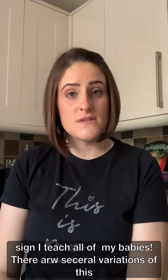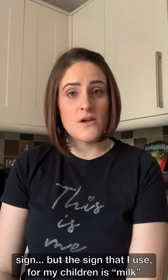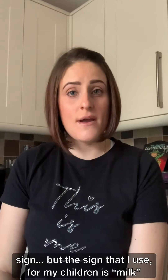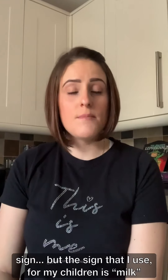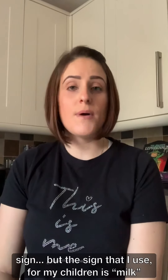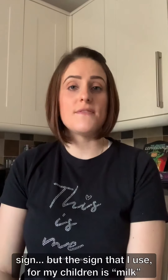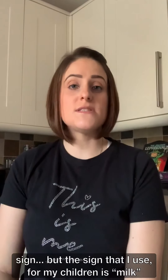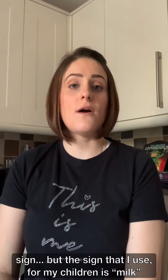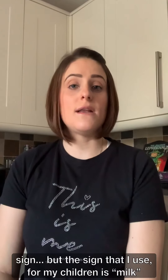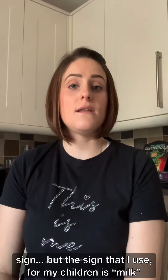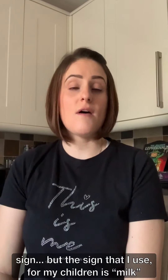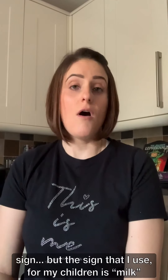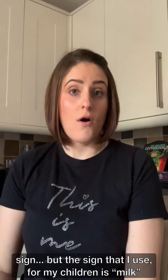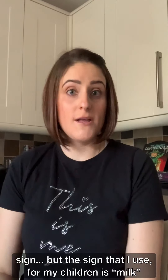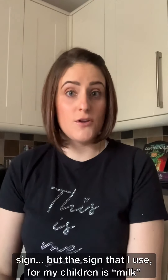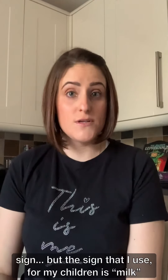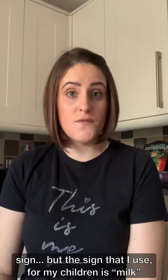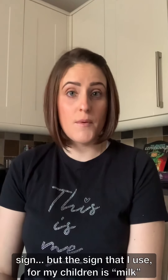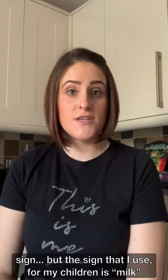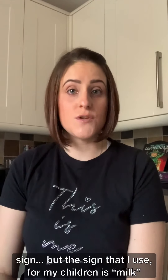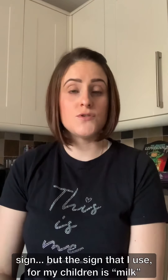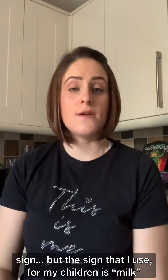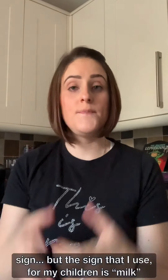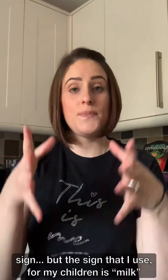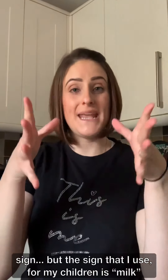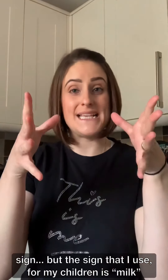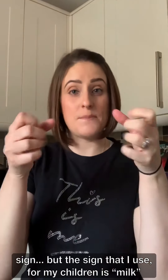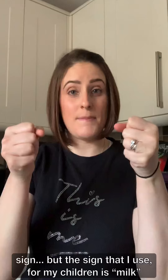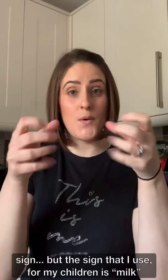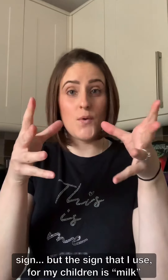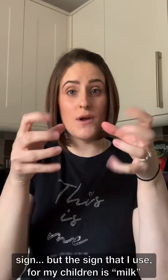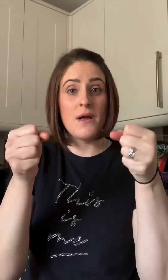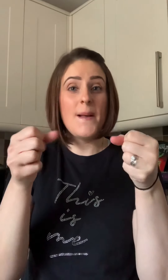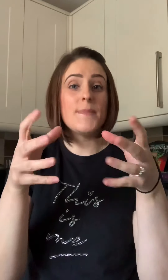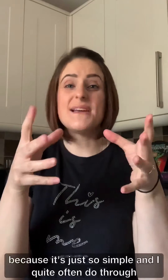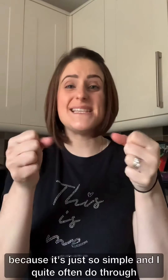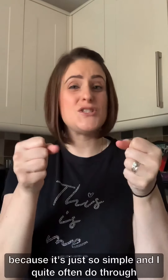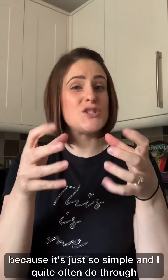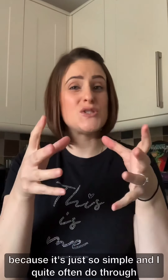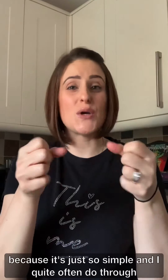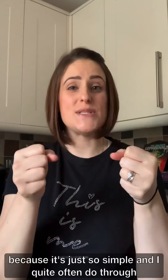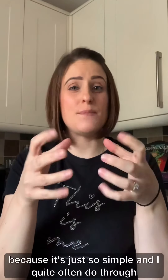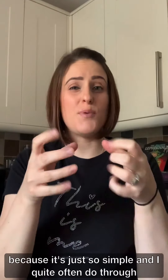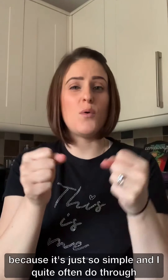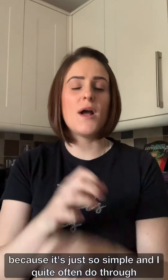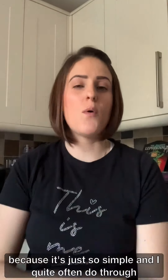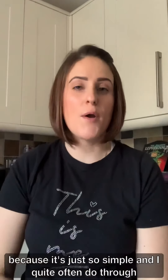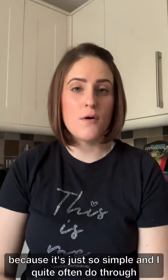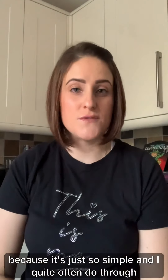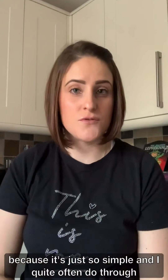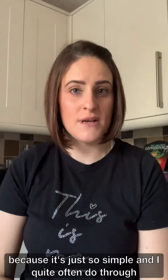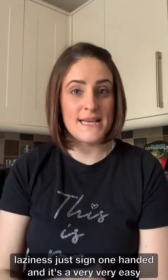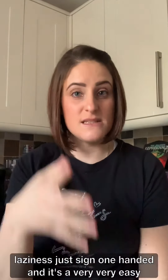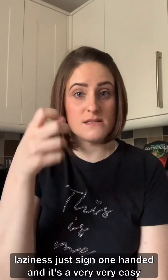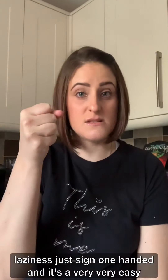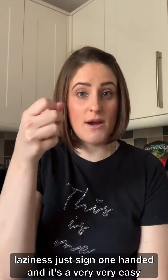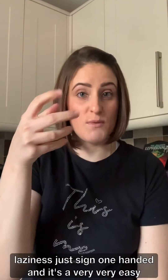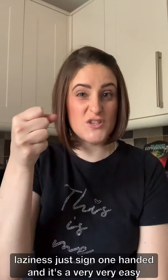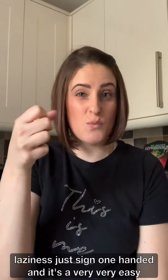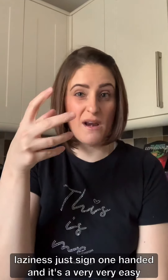the sign but the sign that I use for my children is milk because it's just so simple I quite often through laziness sign with just one